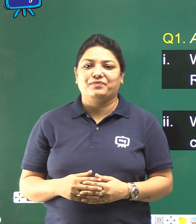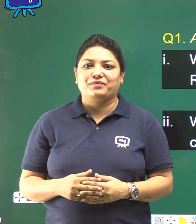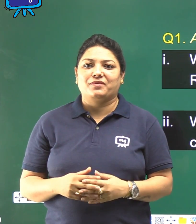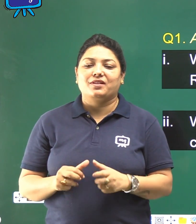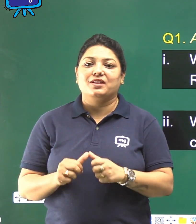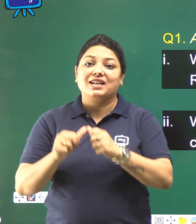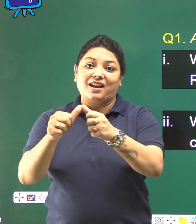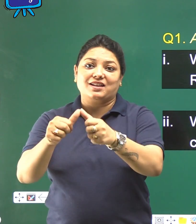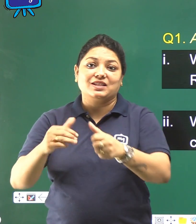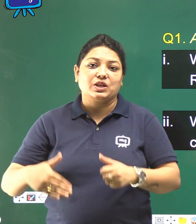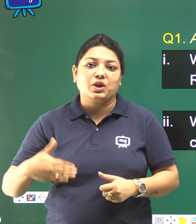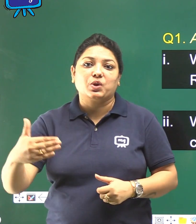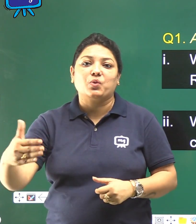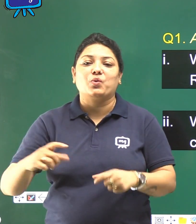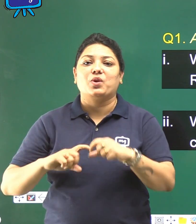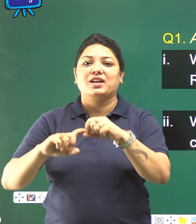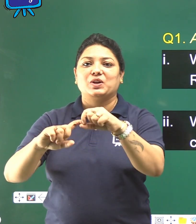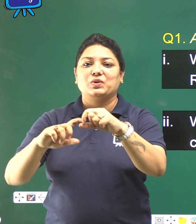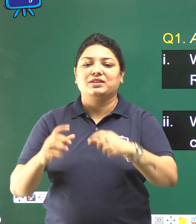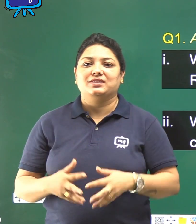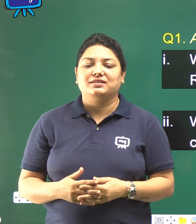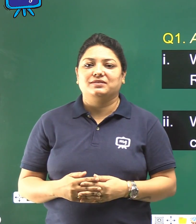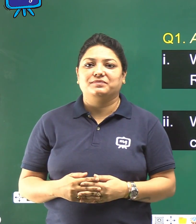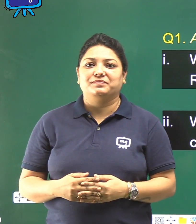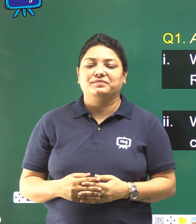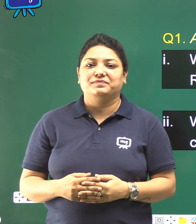Answer the following questions.